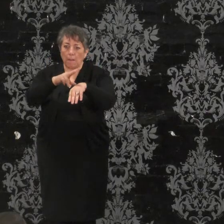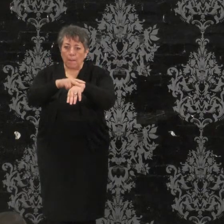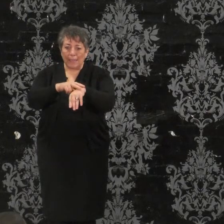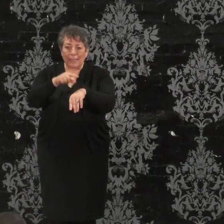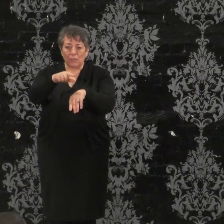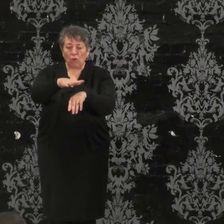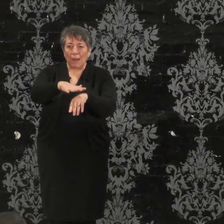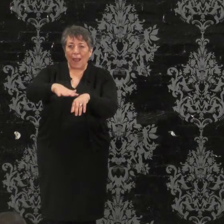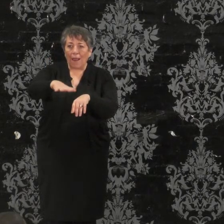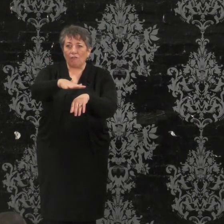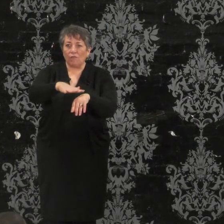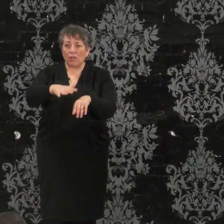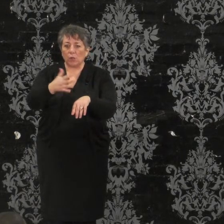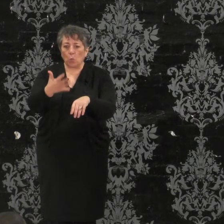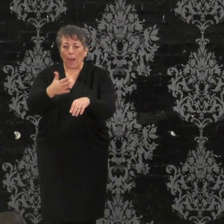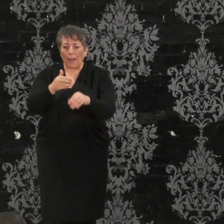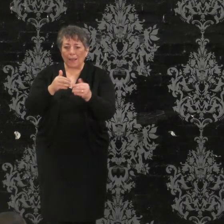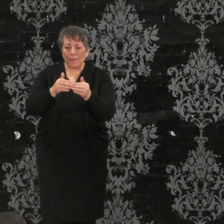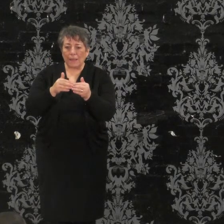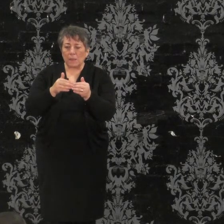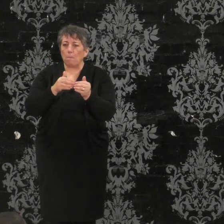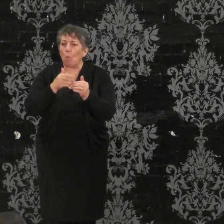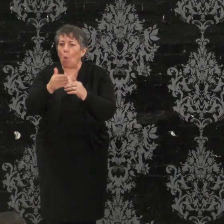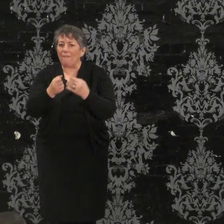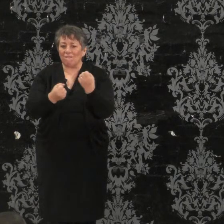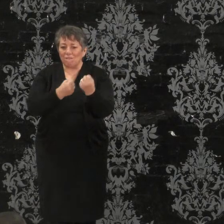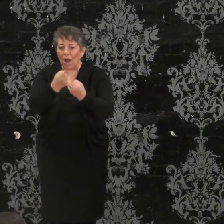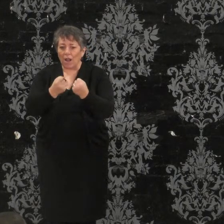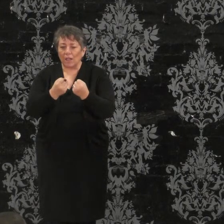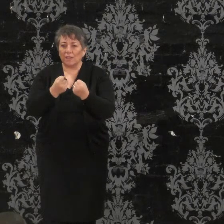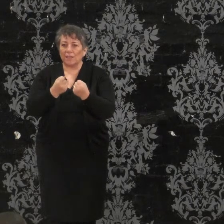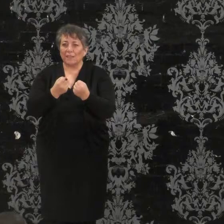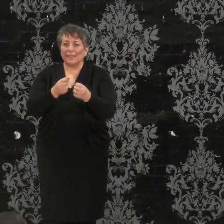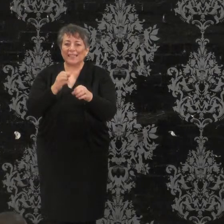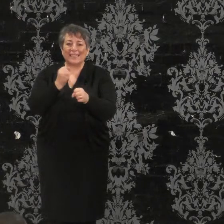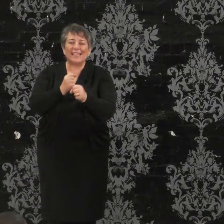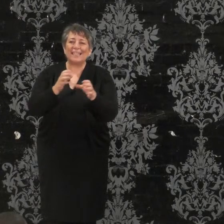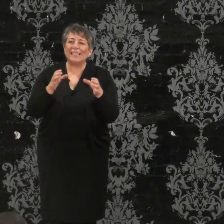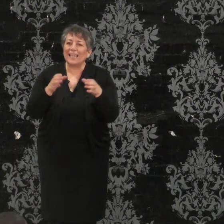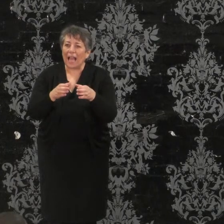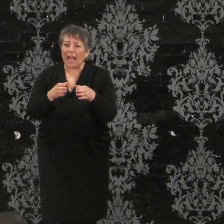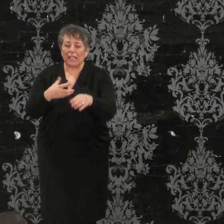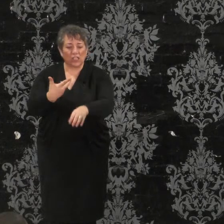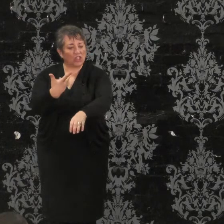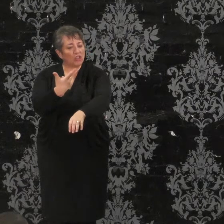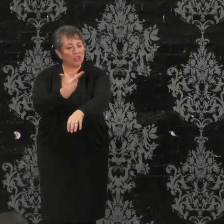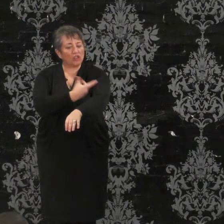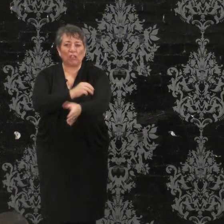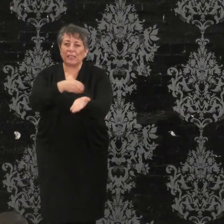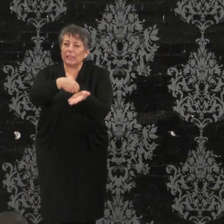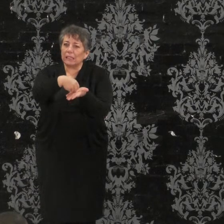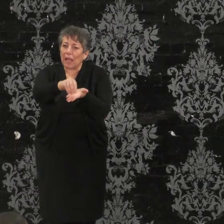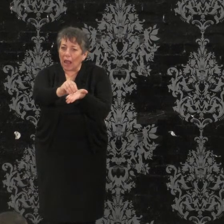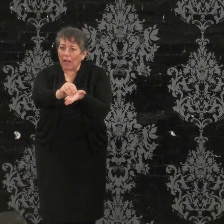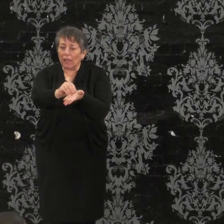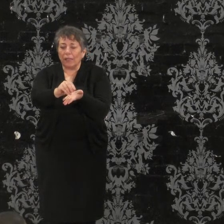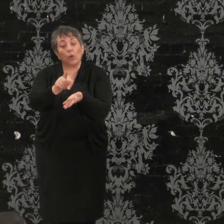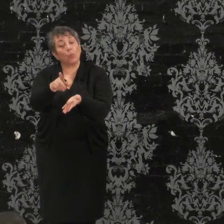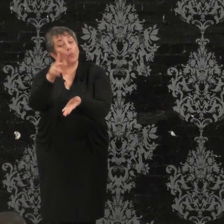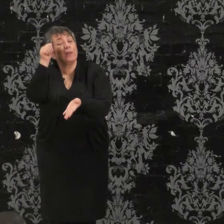that we crack down on gangs and the drug market, which we know is a huge factor in